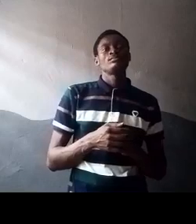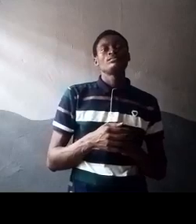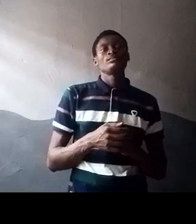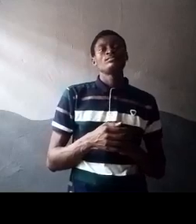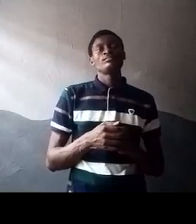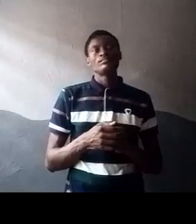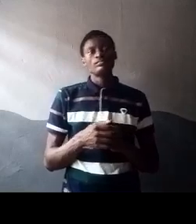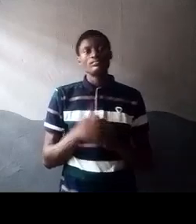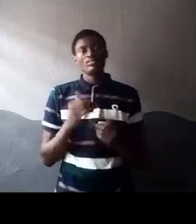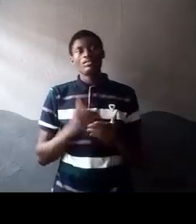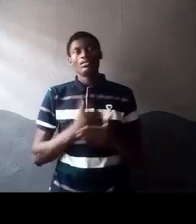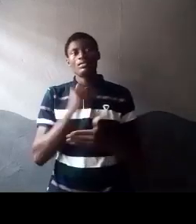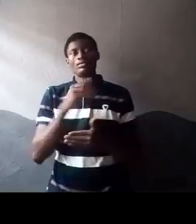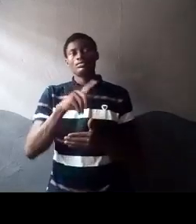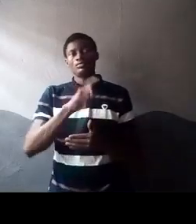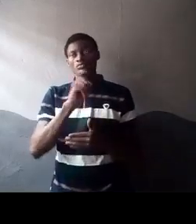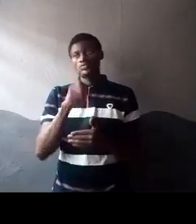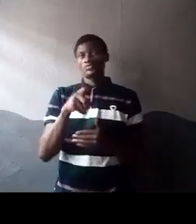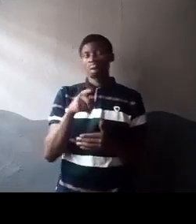chat says,